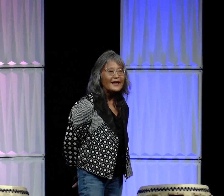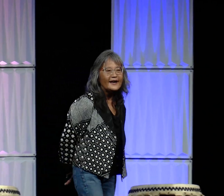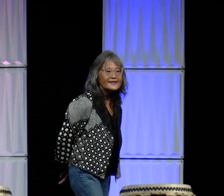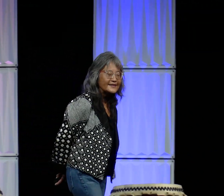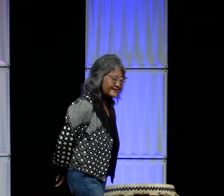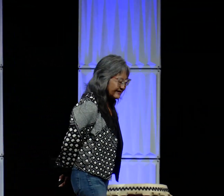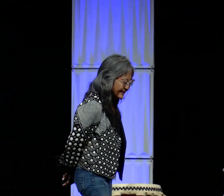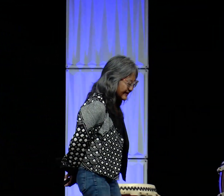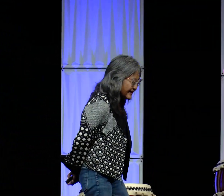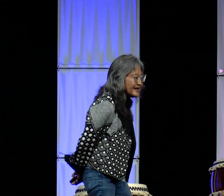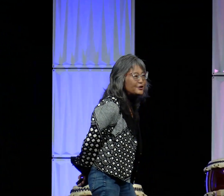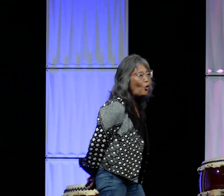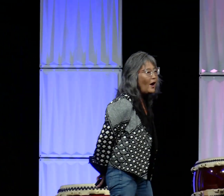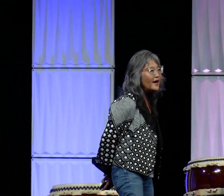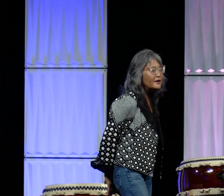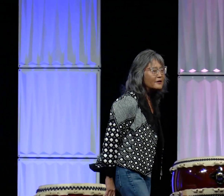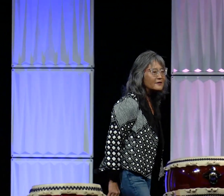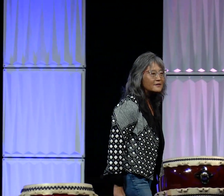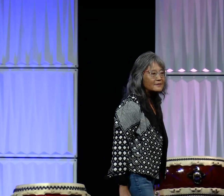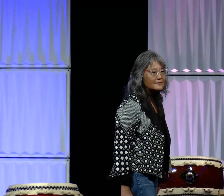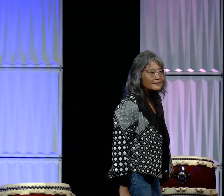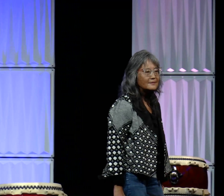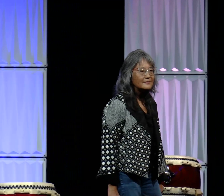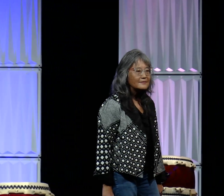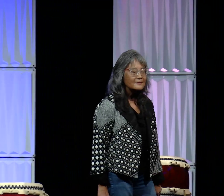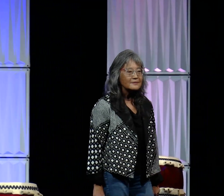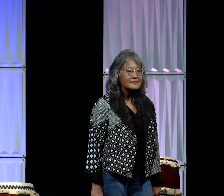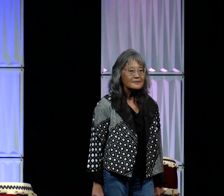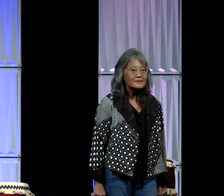Examine that. Inquire.